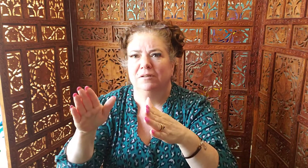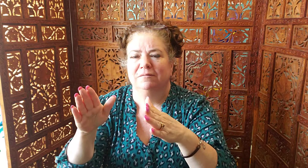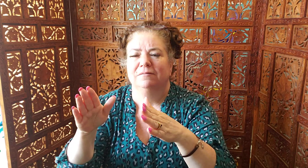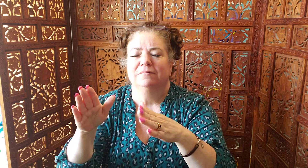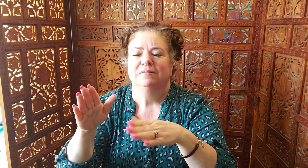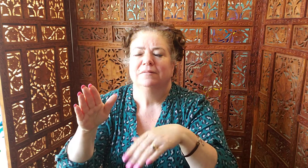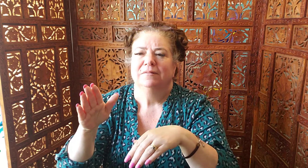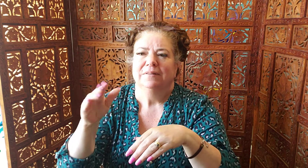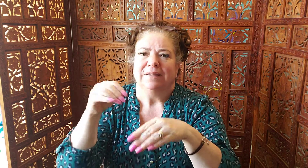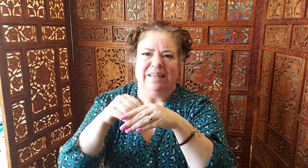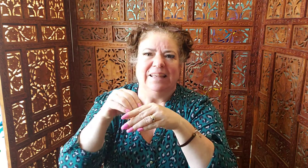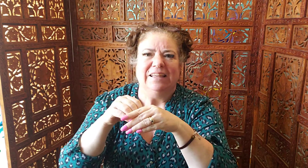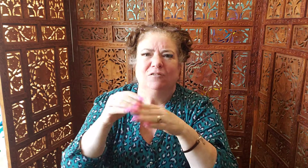putting it together.